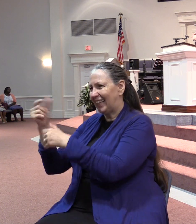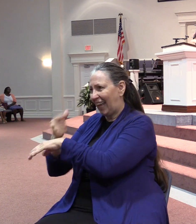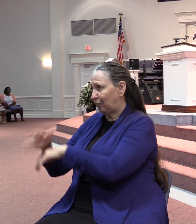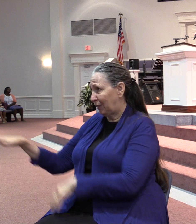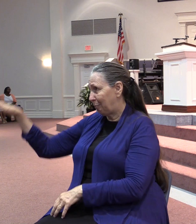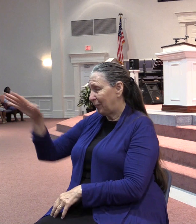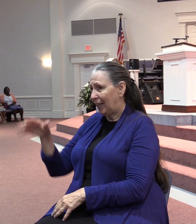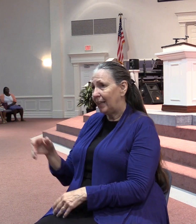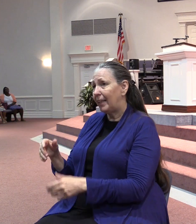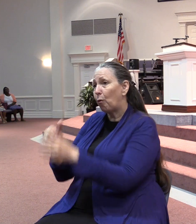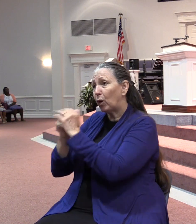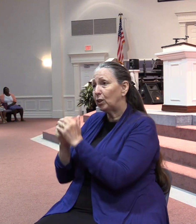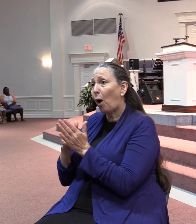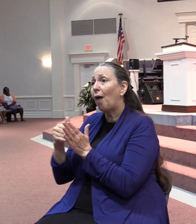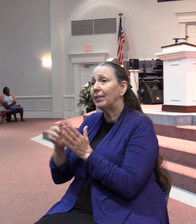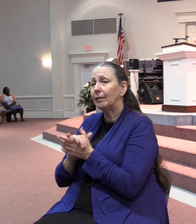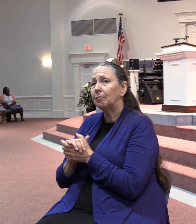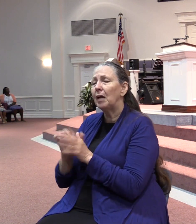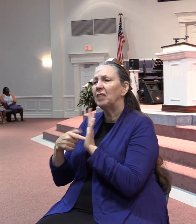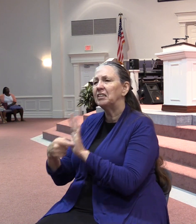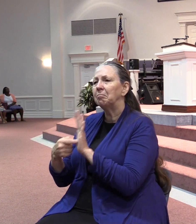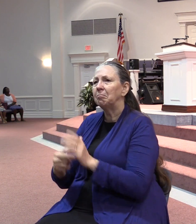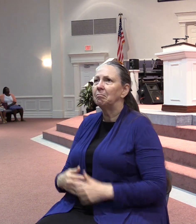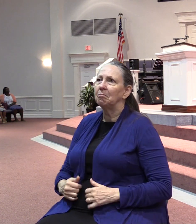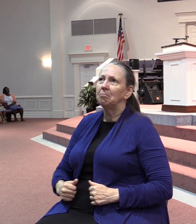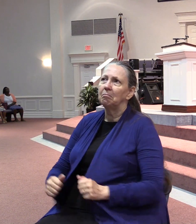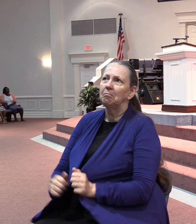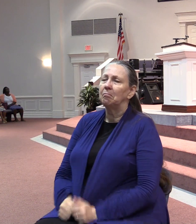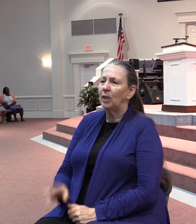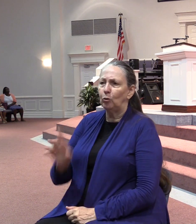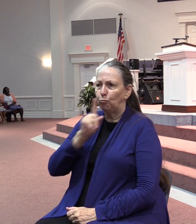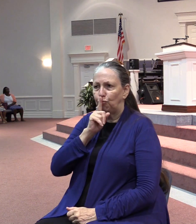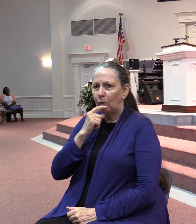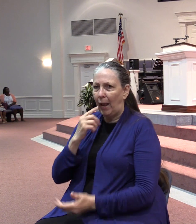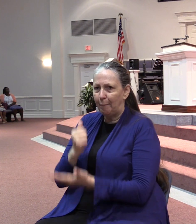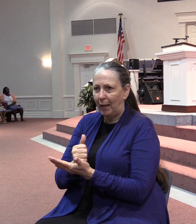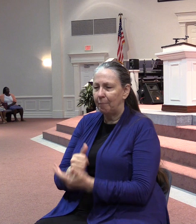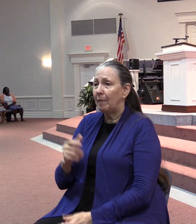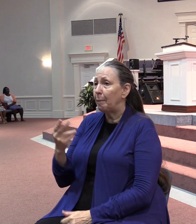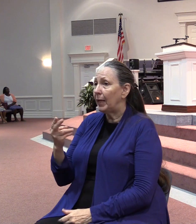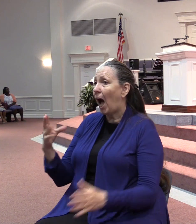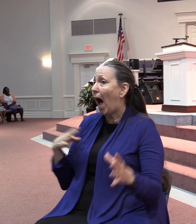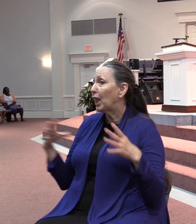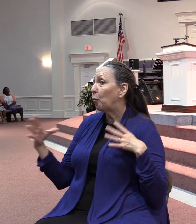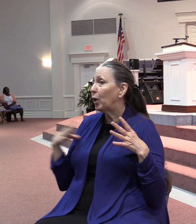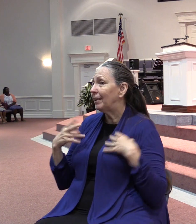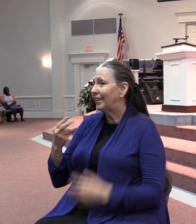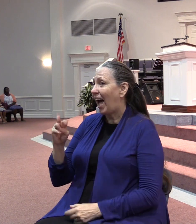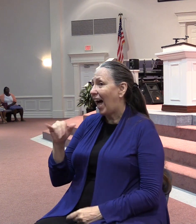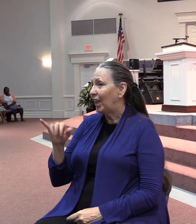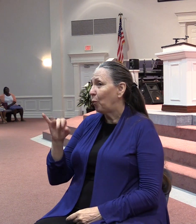that are worshipped frequently. Again, we don't need amens right now. It just may be Hollywood.